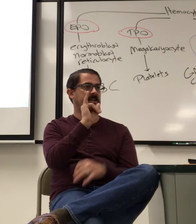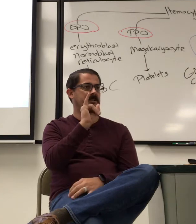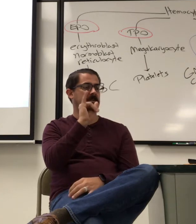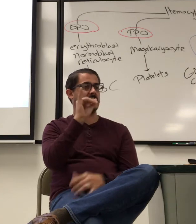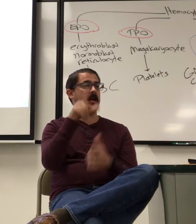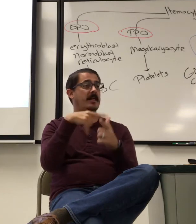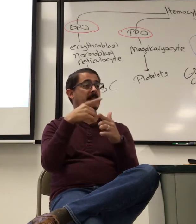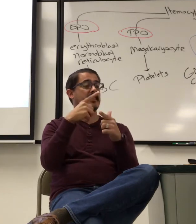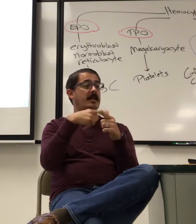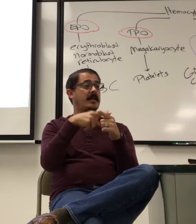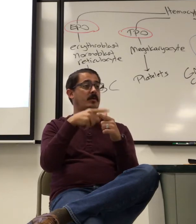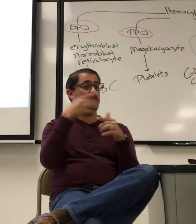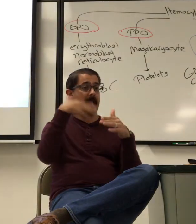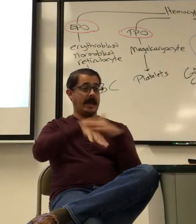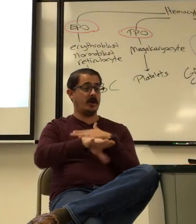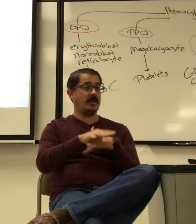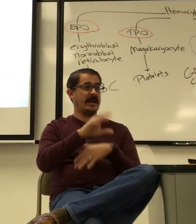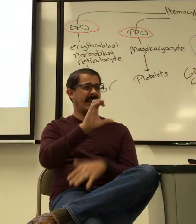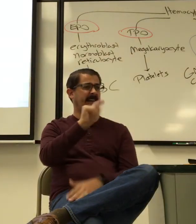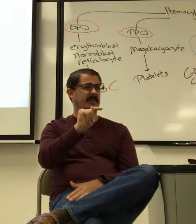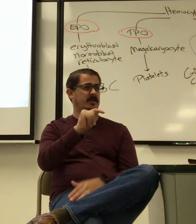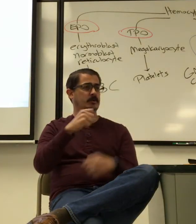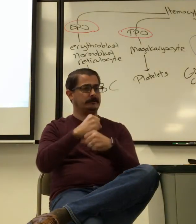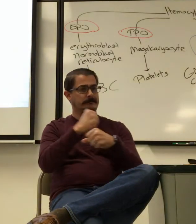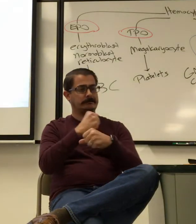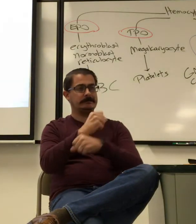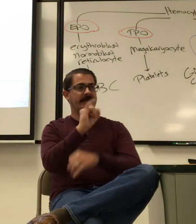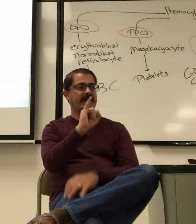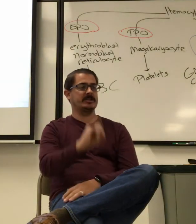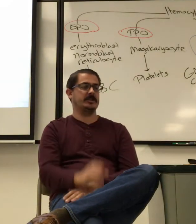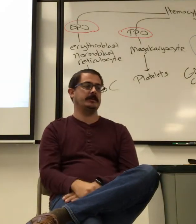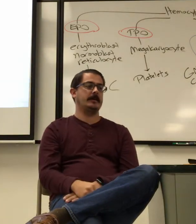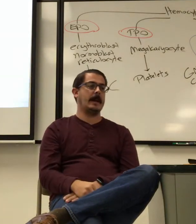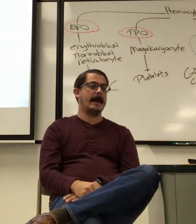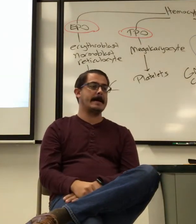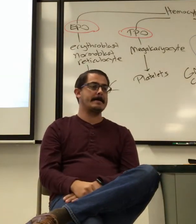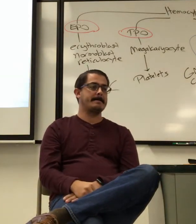blood, they'll enter the connective tissues to fight infection.